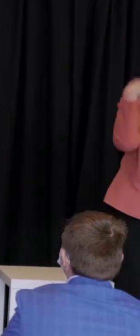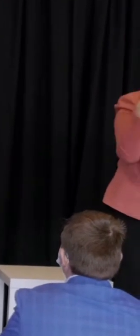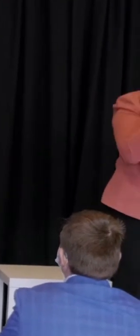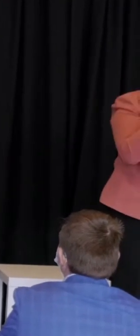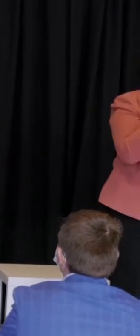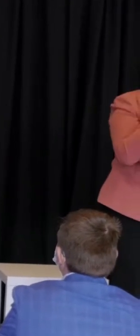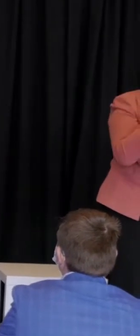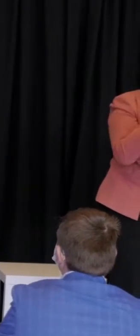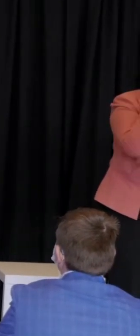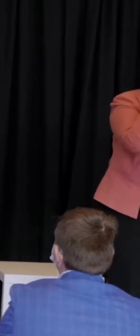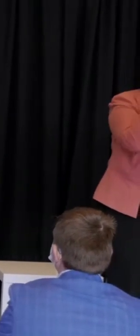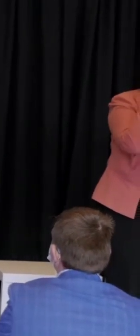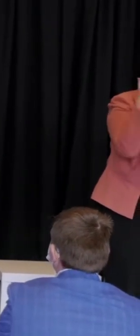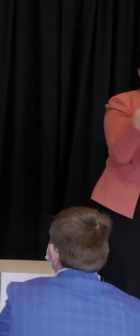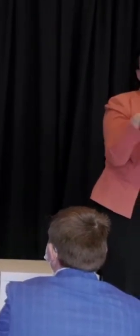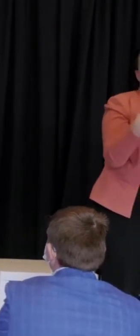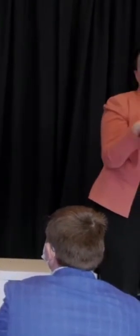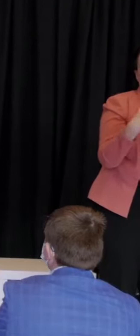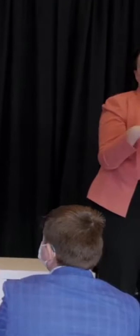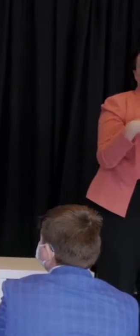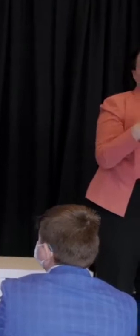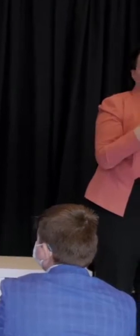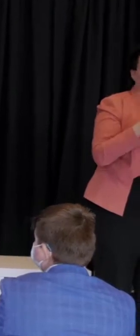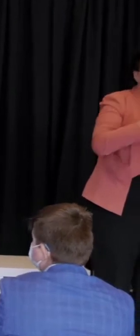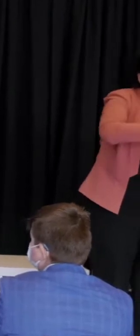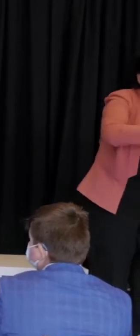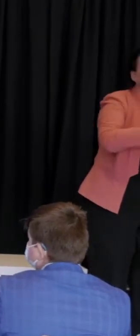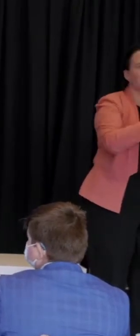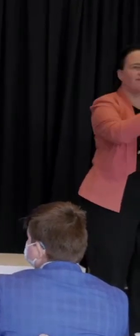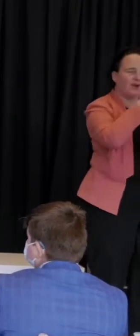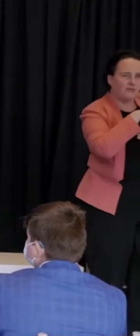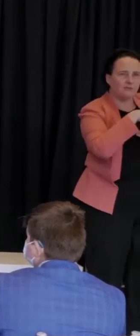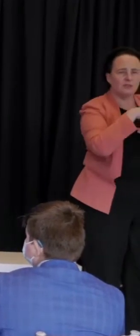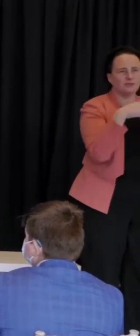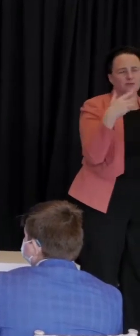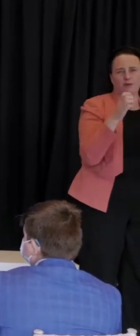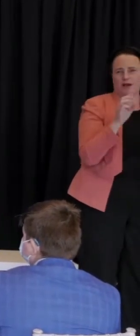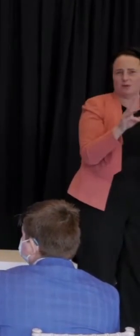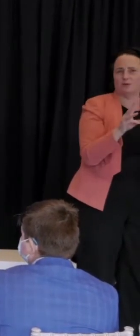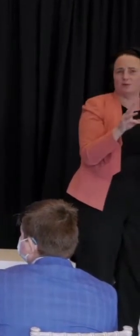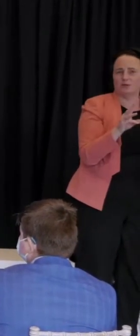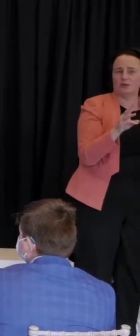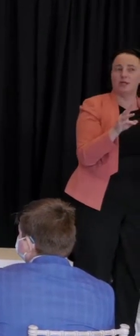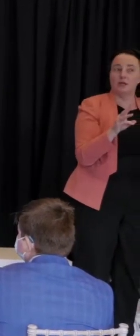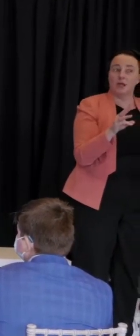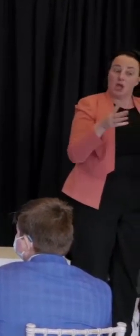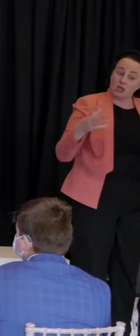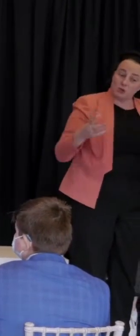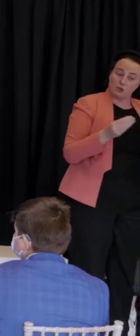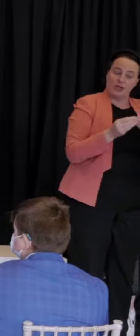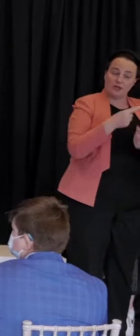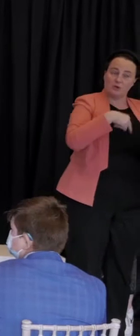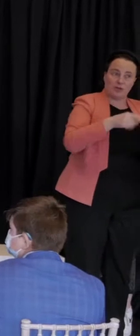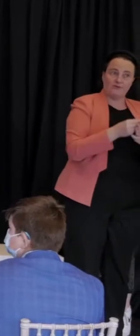just astonished by the work and the participation. And, you know, we have a big challenge collectively ahead of us as we try to